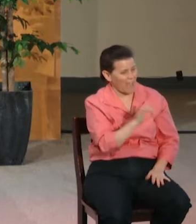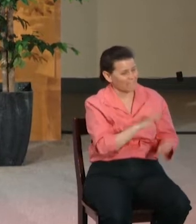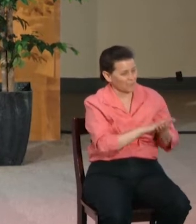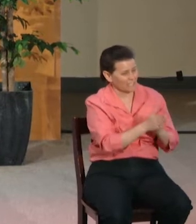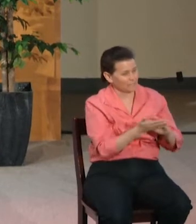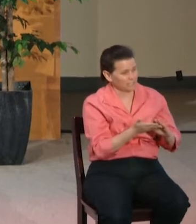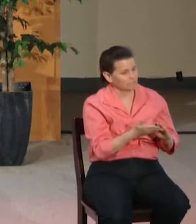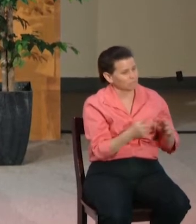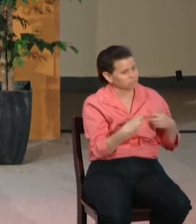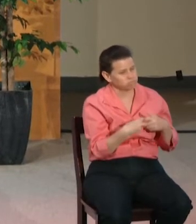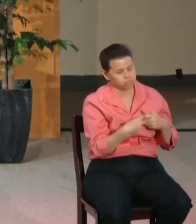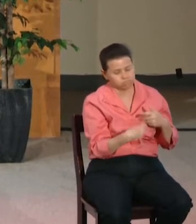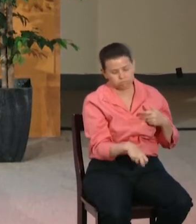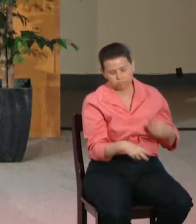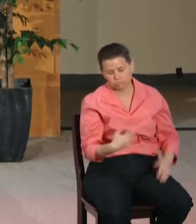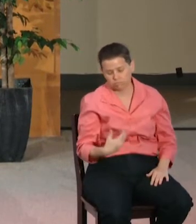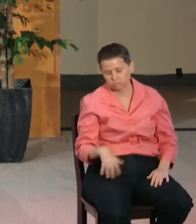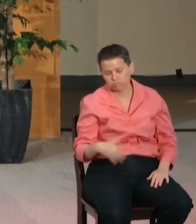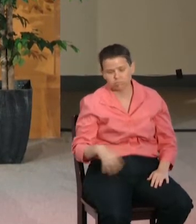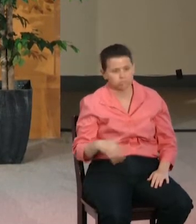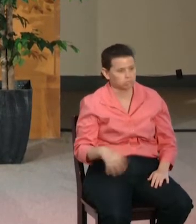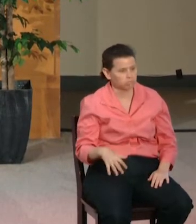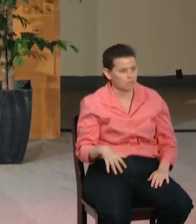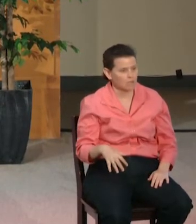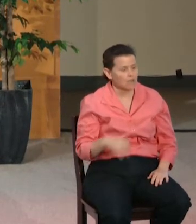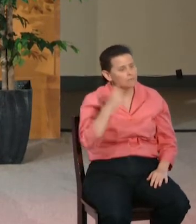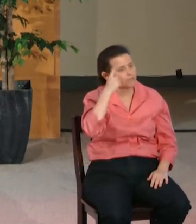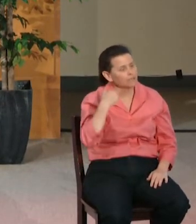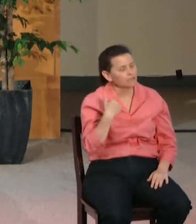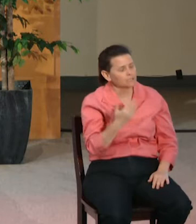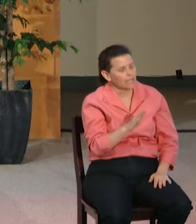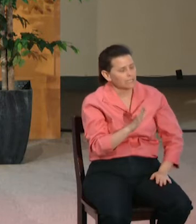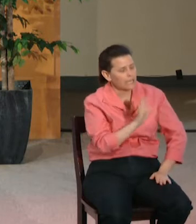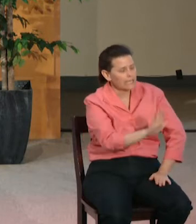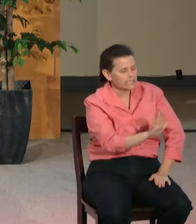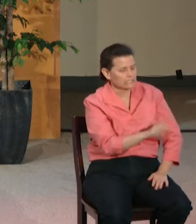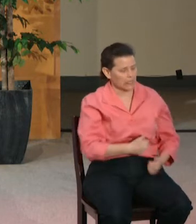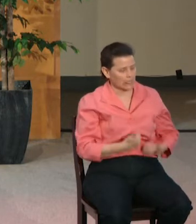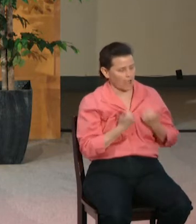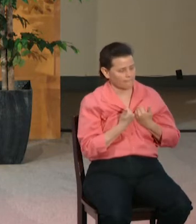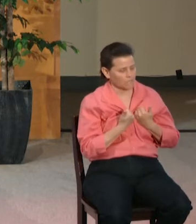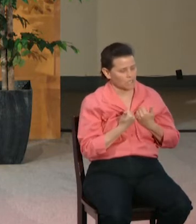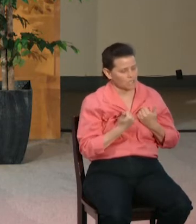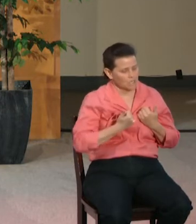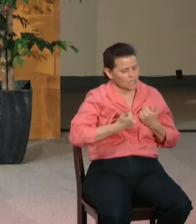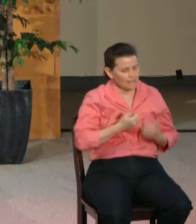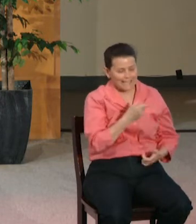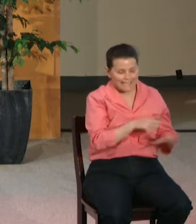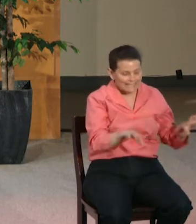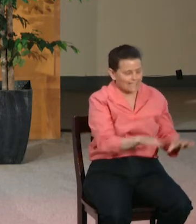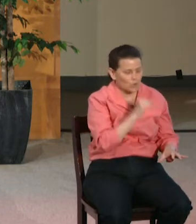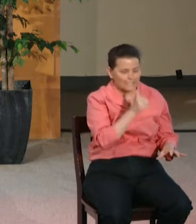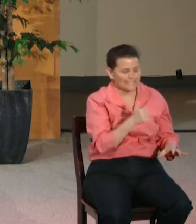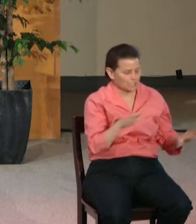to allow his life to be exactly as it was, that he didn't need to do or undo anything that he did or didn't do along the way to make my